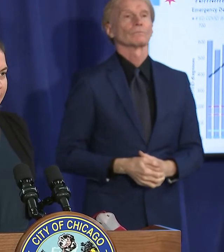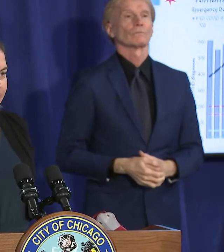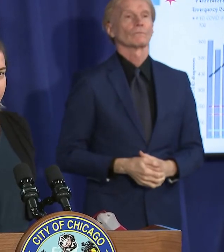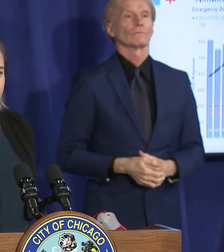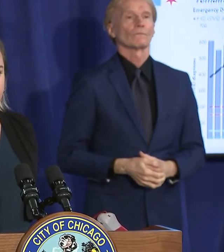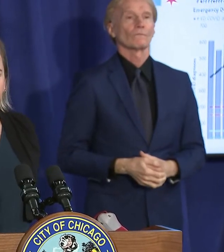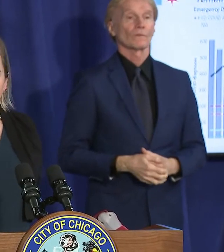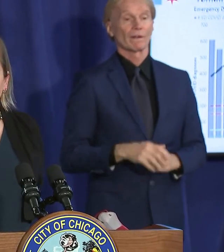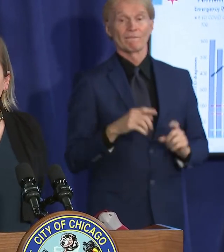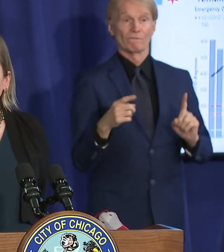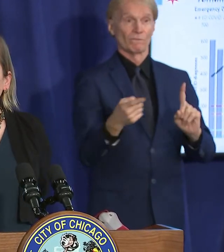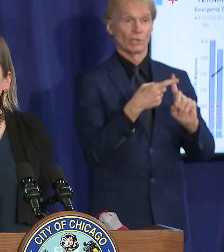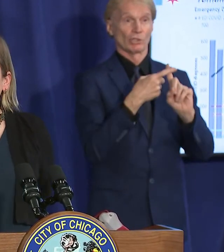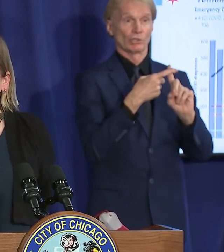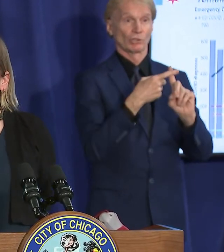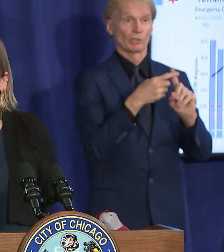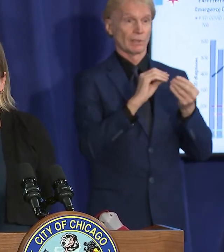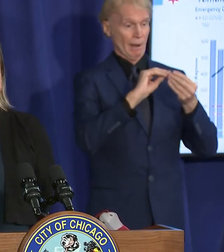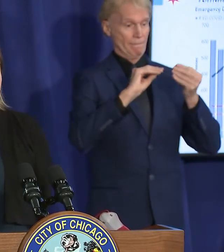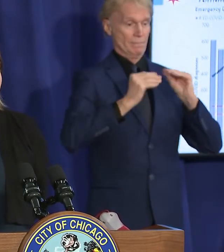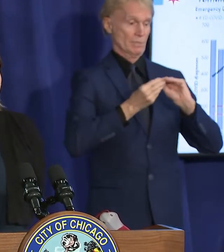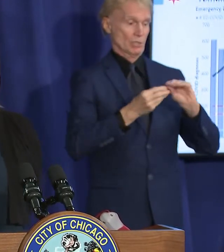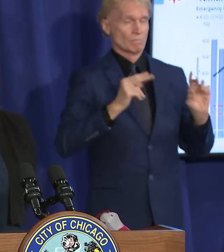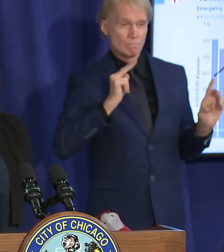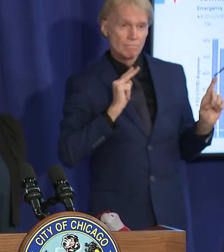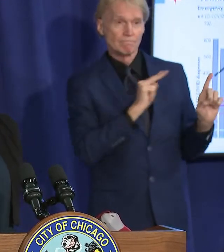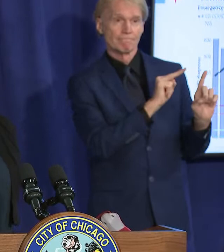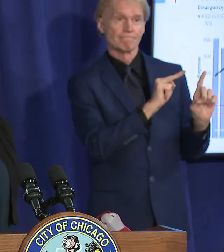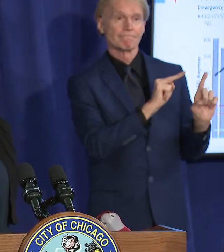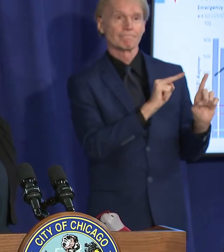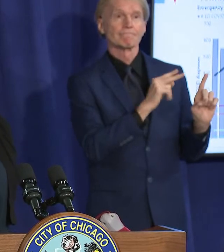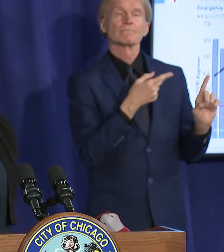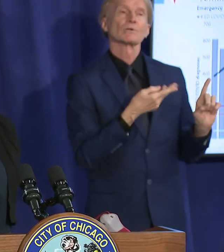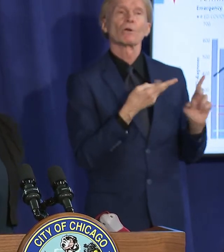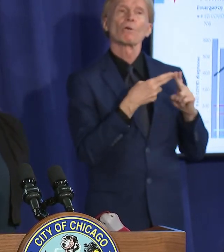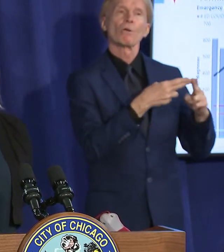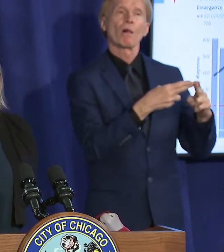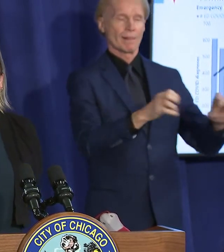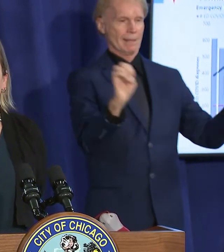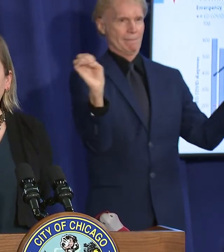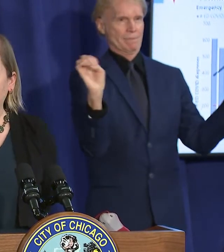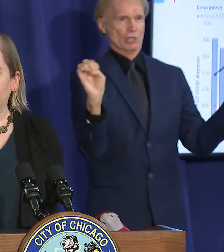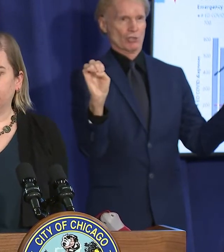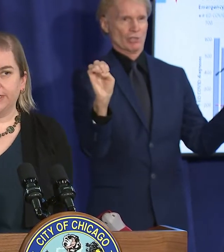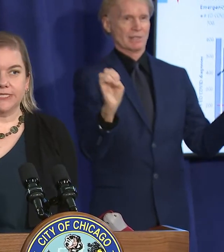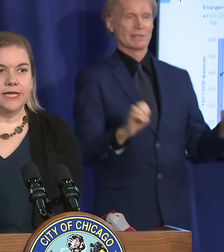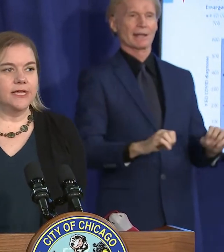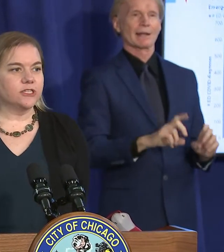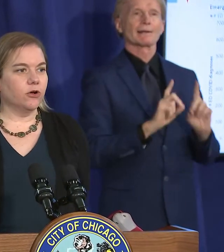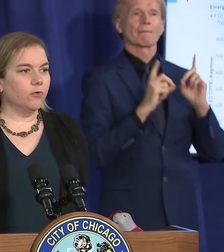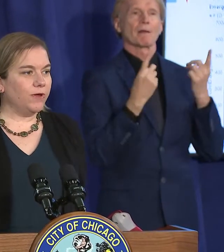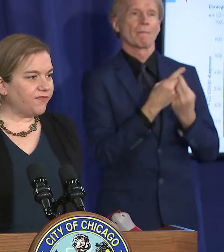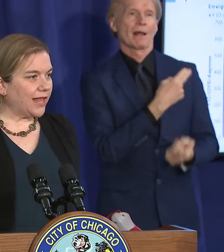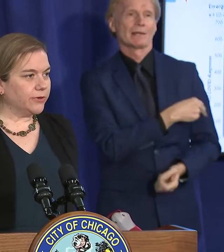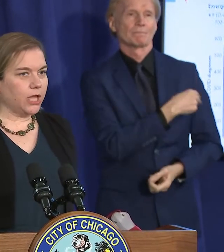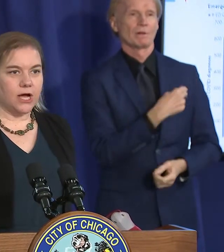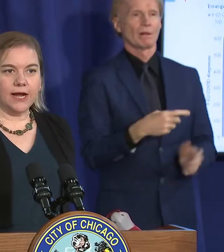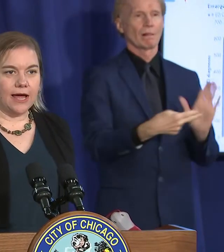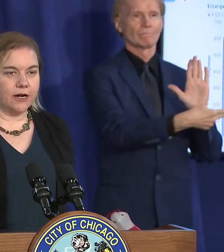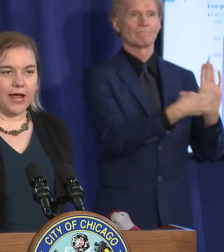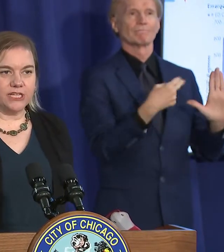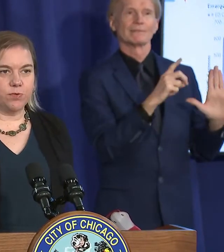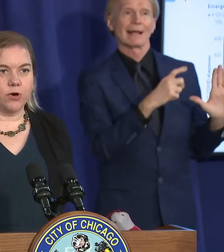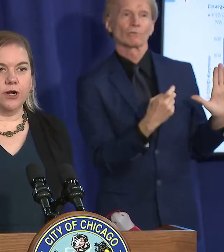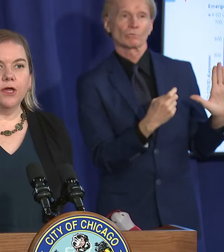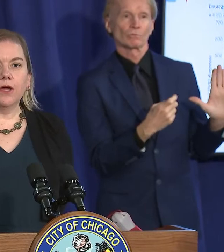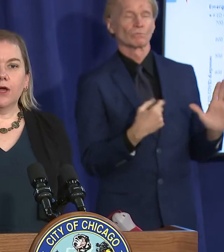first indicator typically that we see progress on is actually emergency department diagnoses. So we follow along